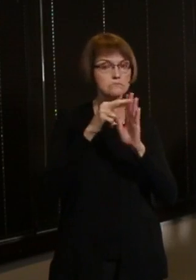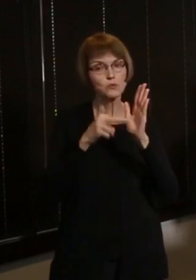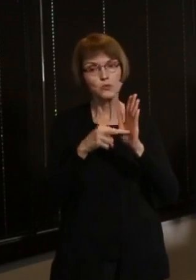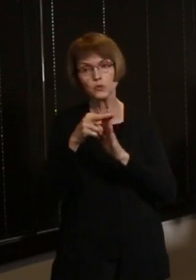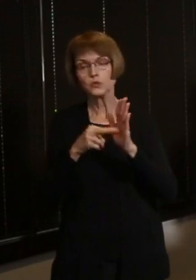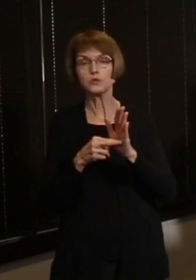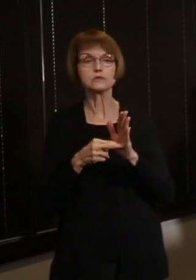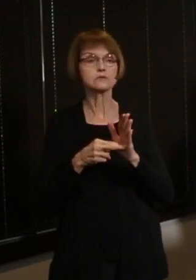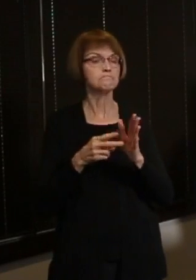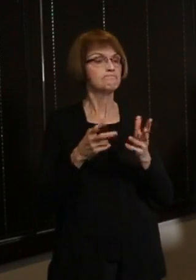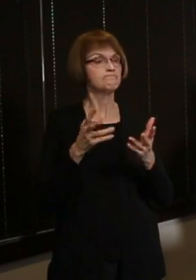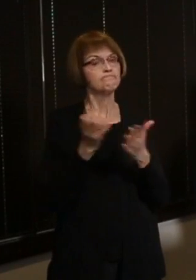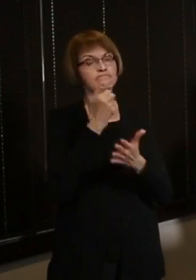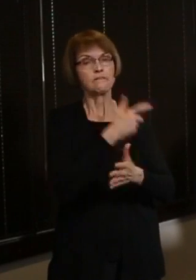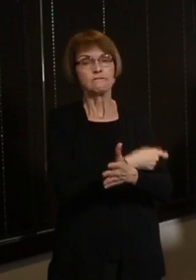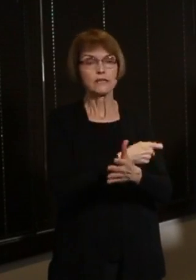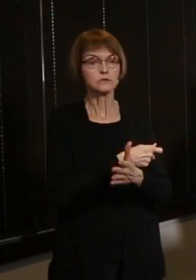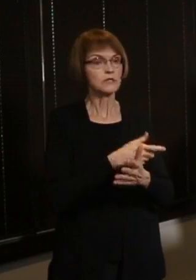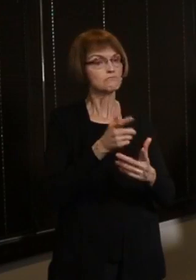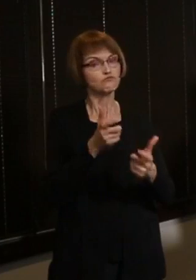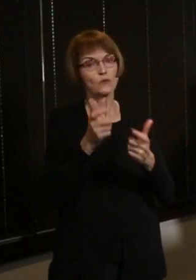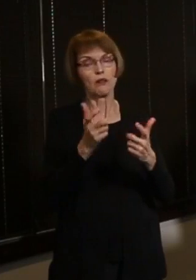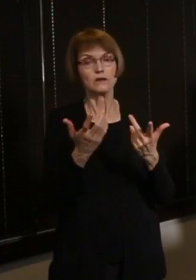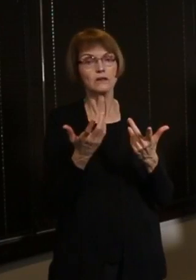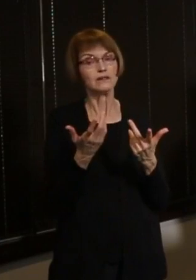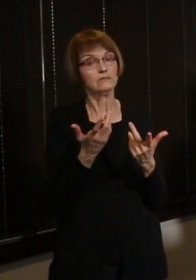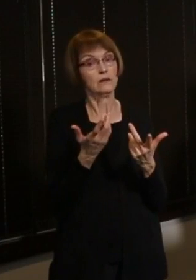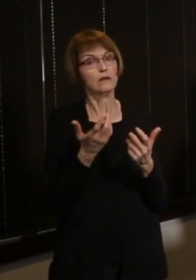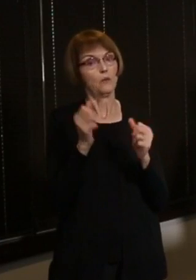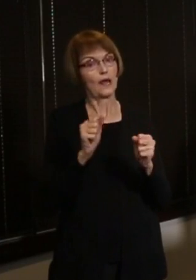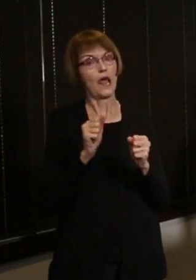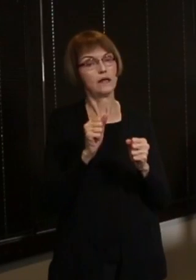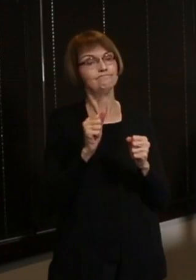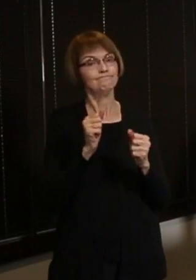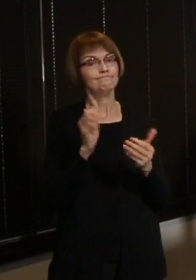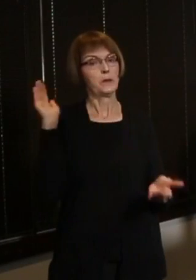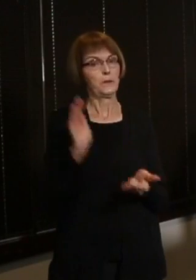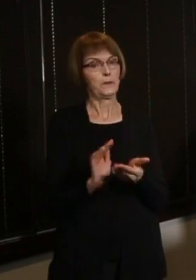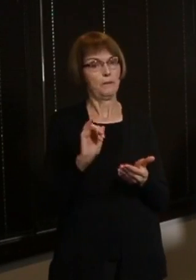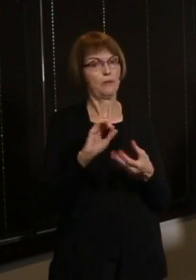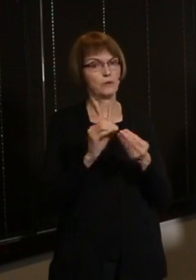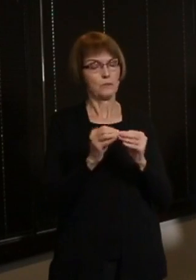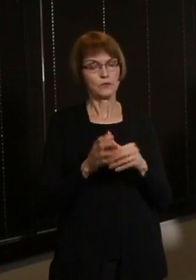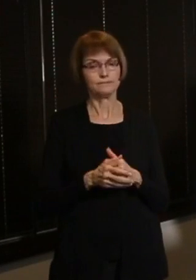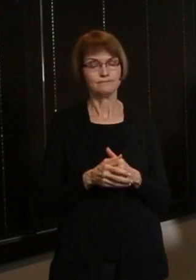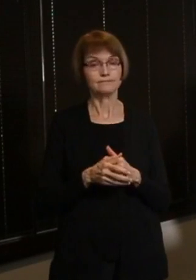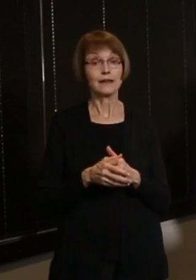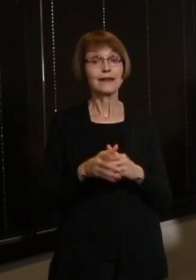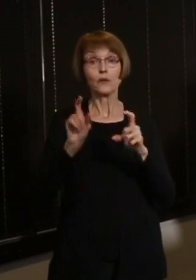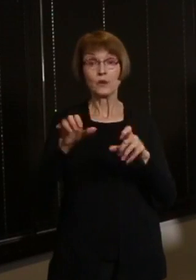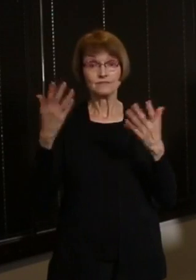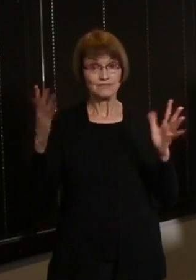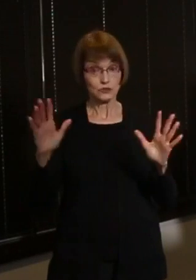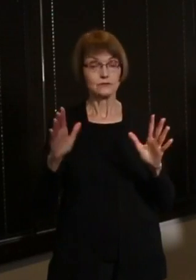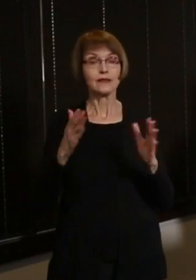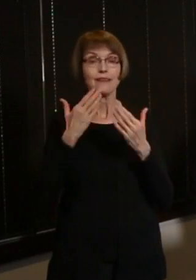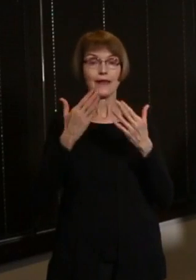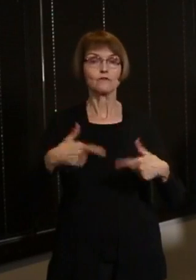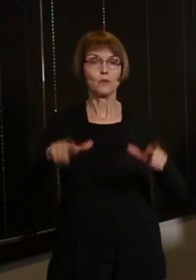can. So it's sort of a mixed bag. That concludes our list of questions. Thanks for watching.